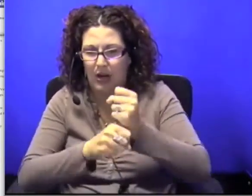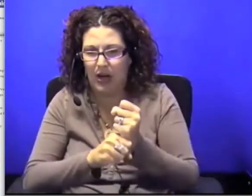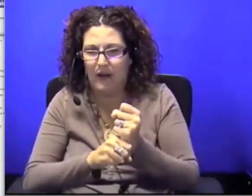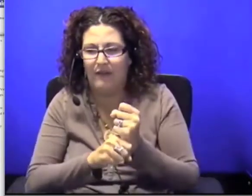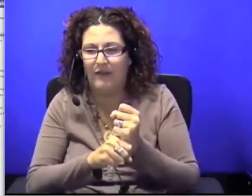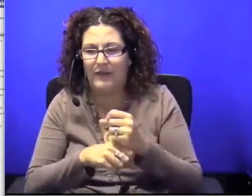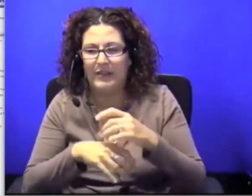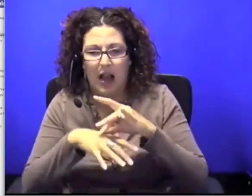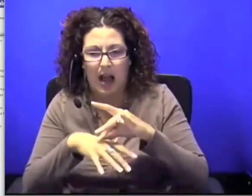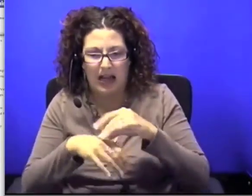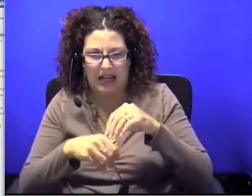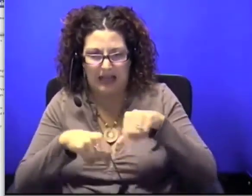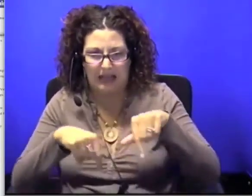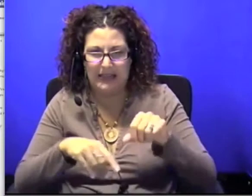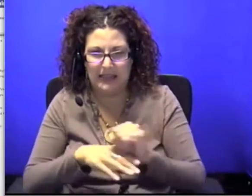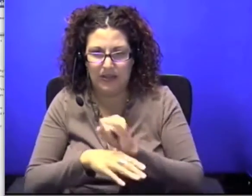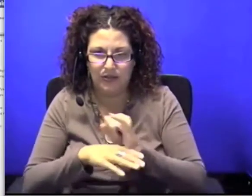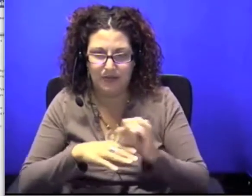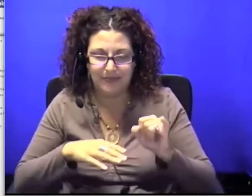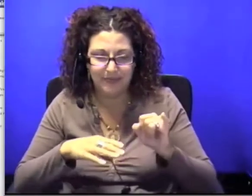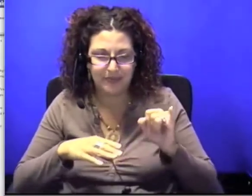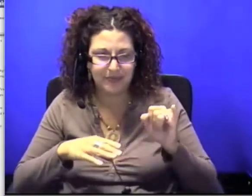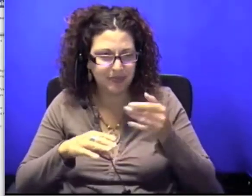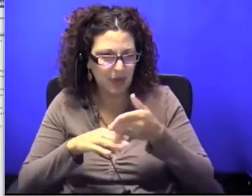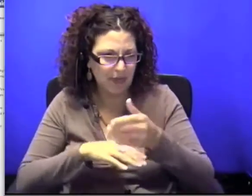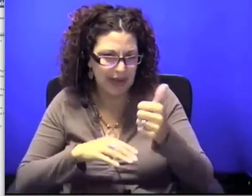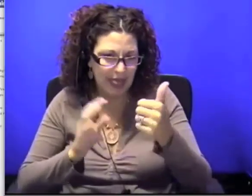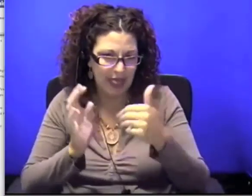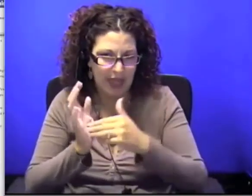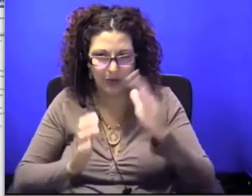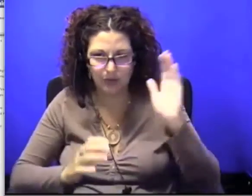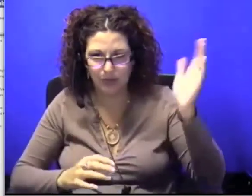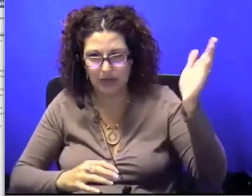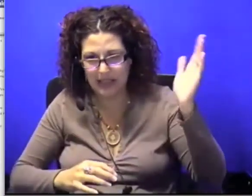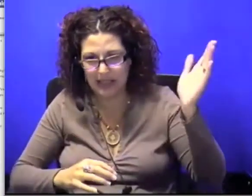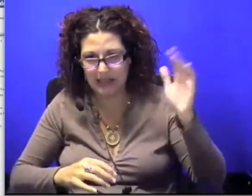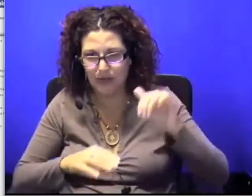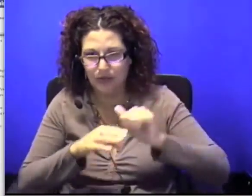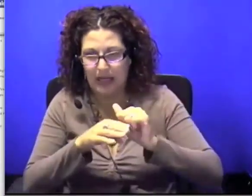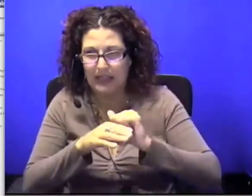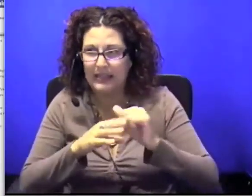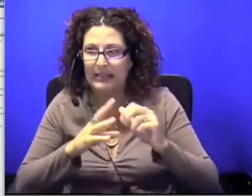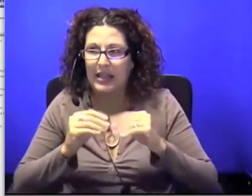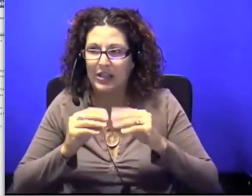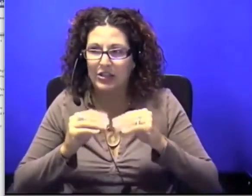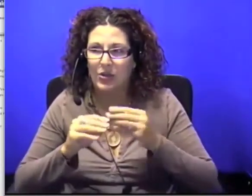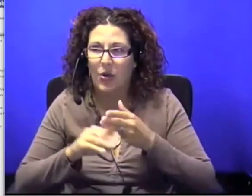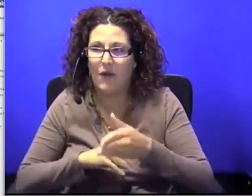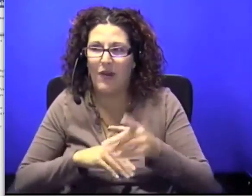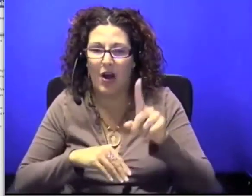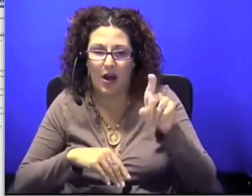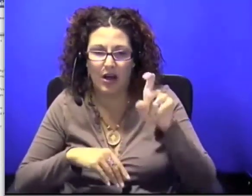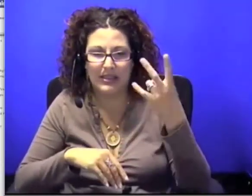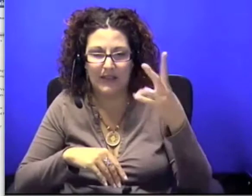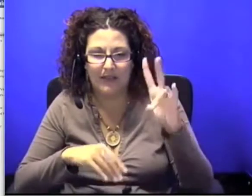and creators of content in the industry. He's delivered well over 10,000 presentations and training sessions to over